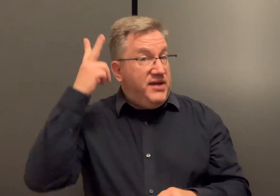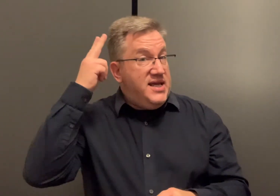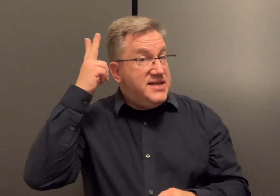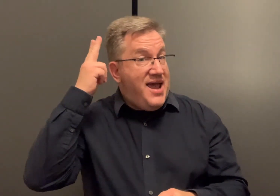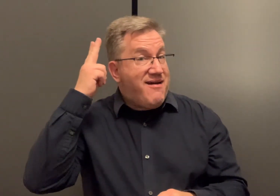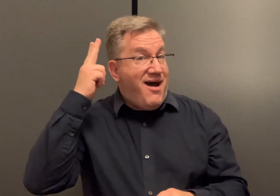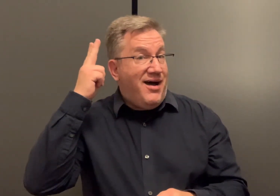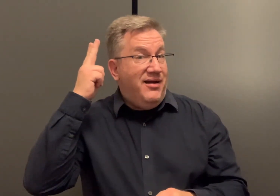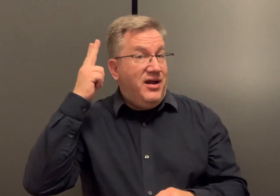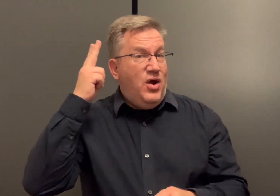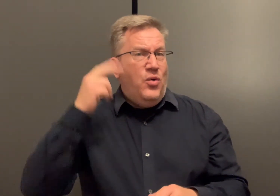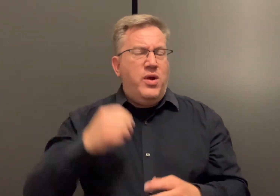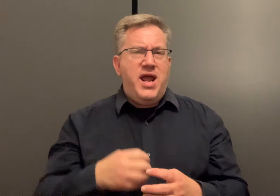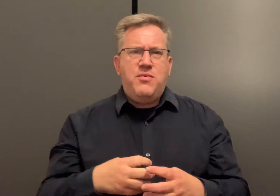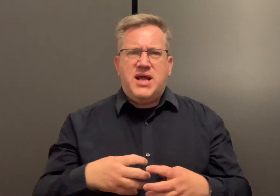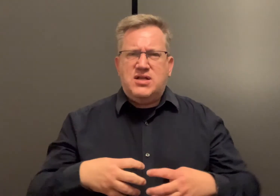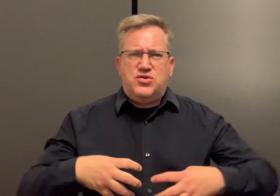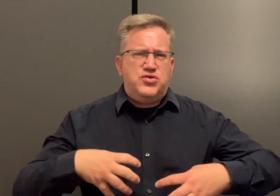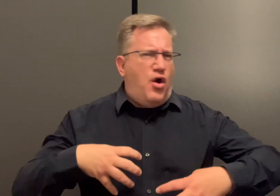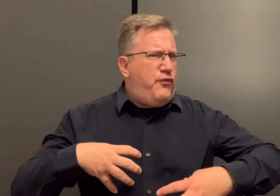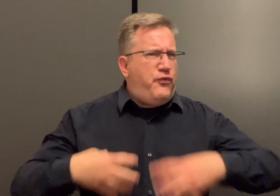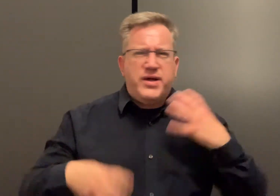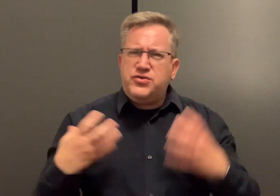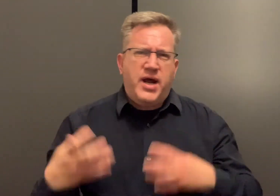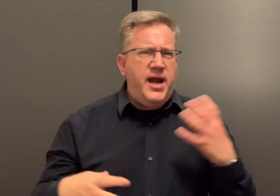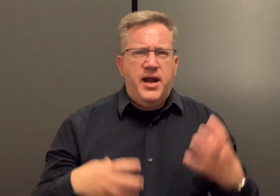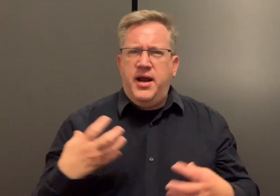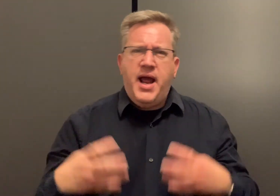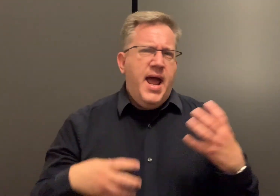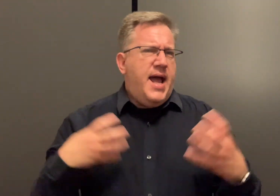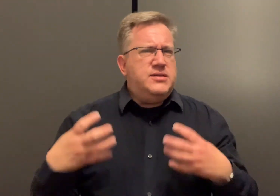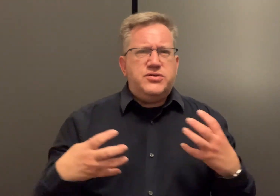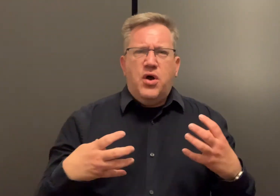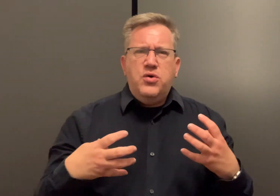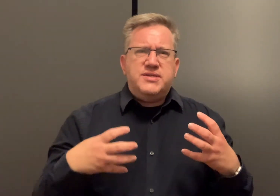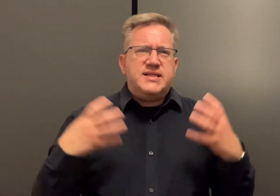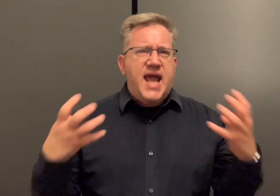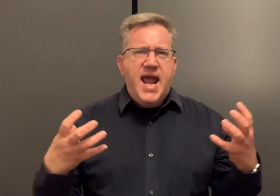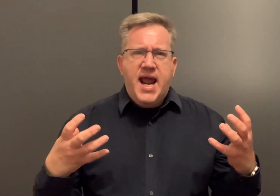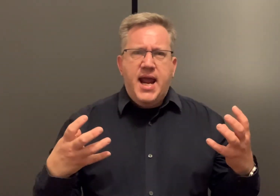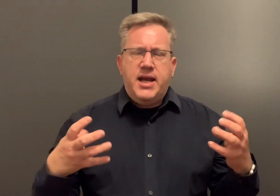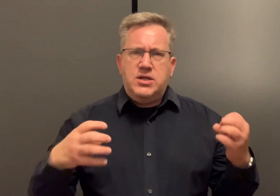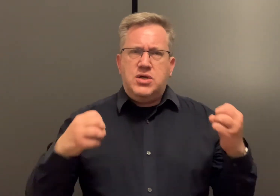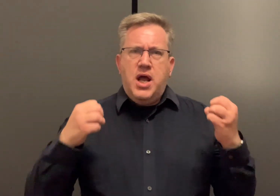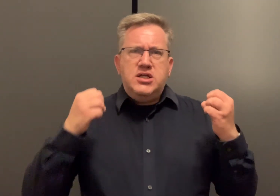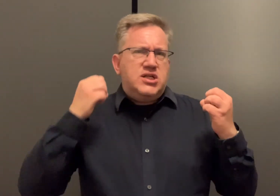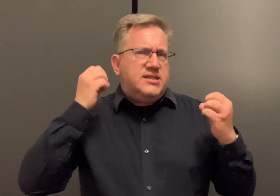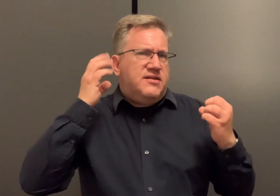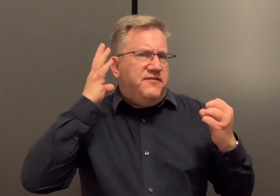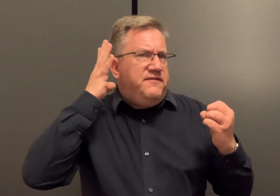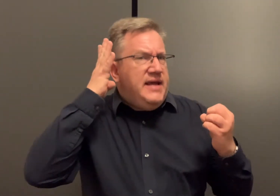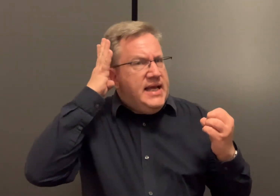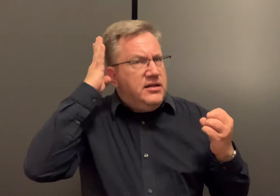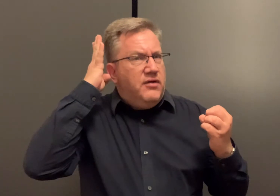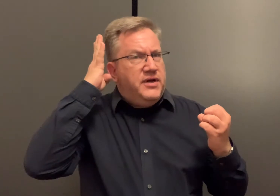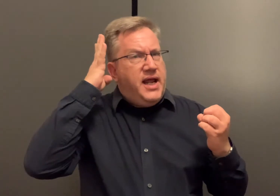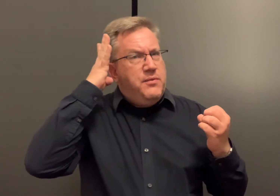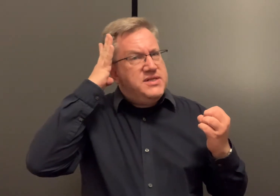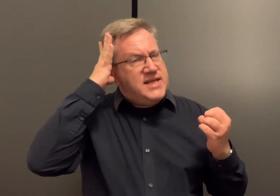his hair cut, he would get so frustrated and so scared, and just the feel of it, he would say